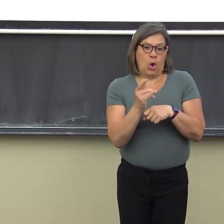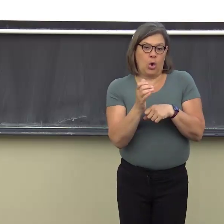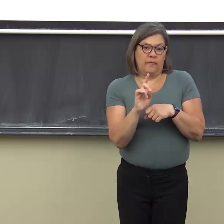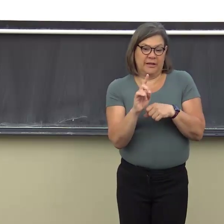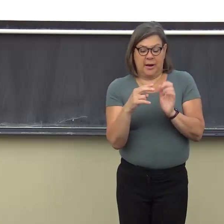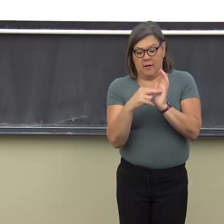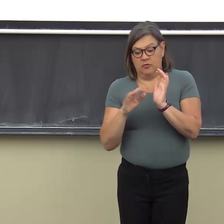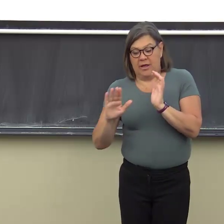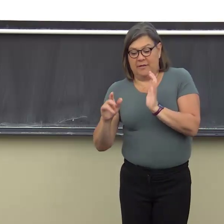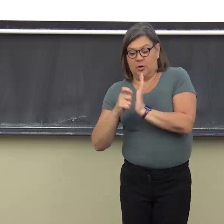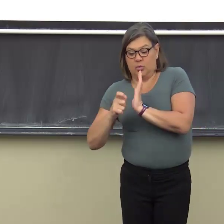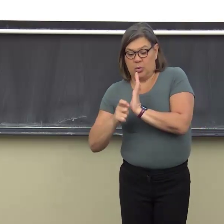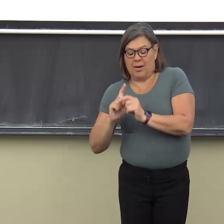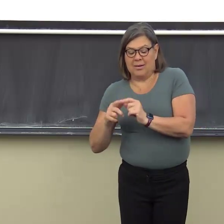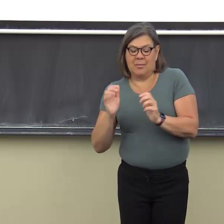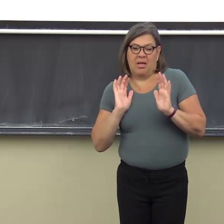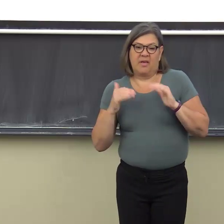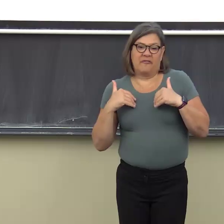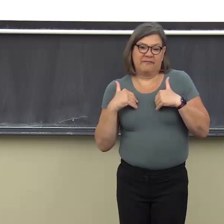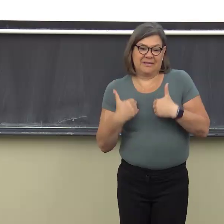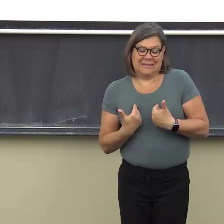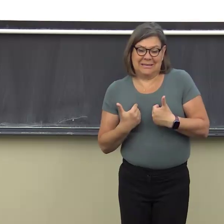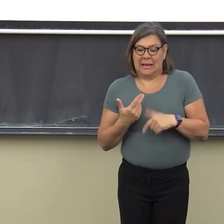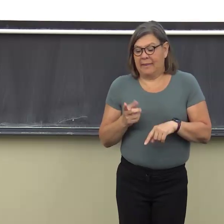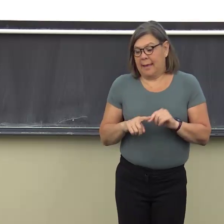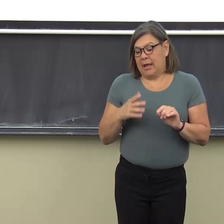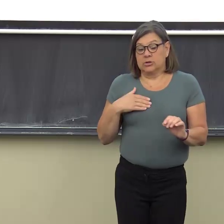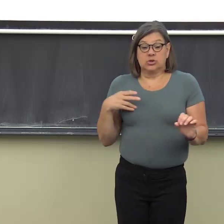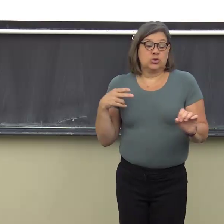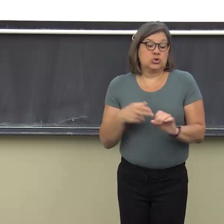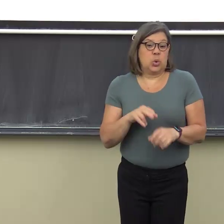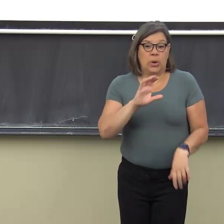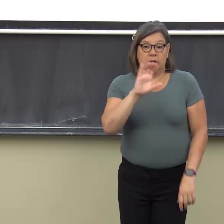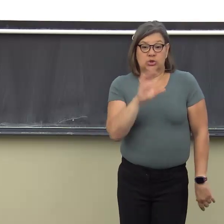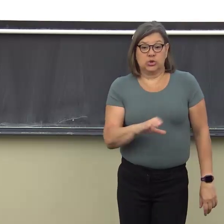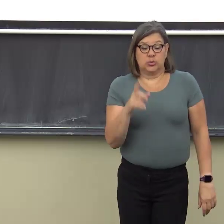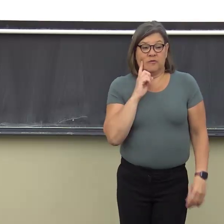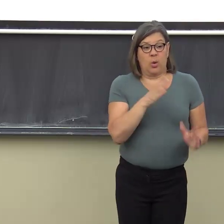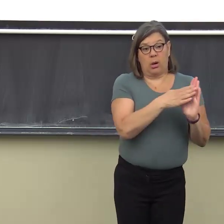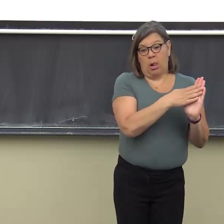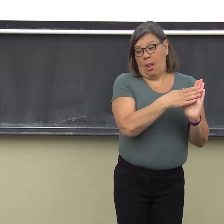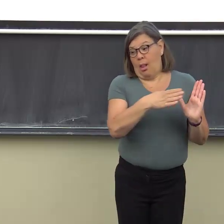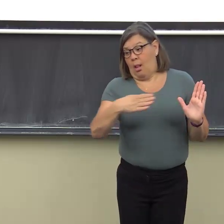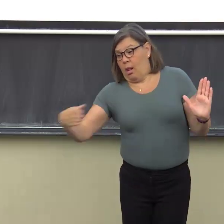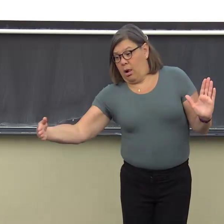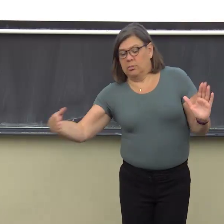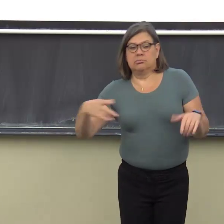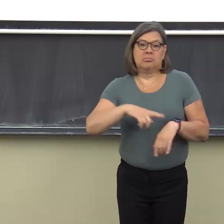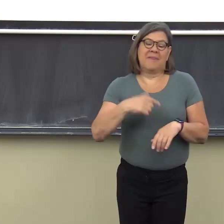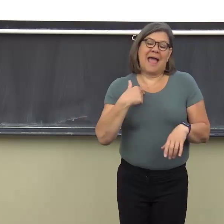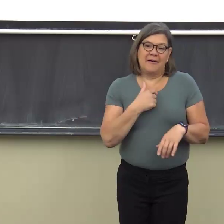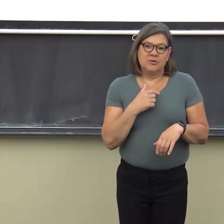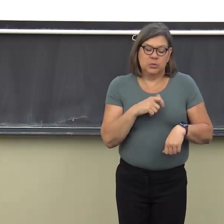their writing about their fatigue, and that they can't just join a Zoom meeting for X amount of time, and that they have to like be